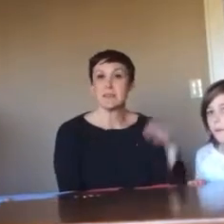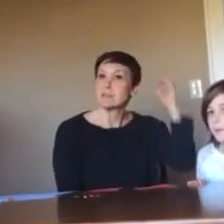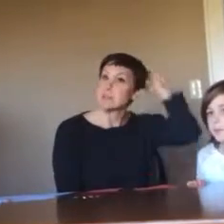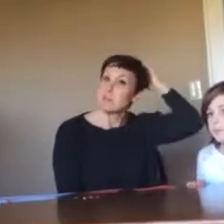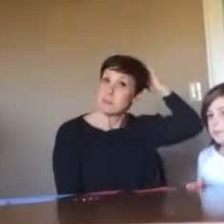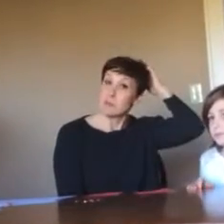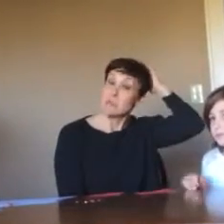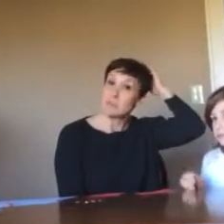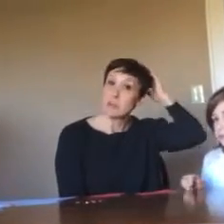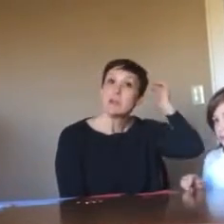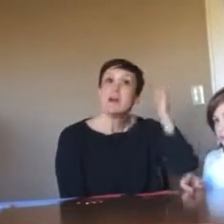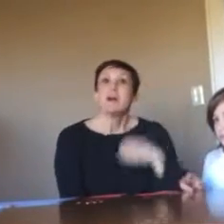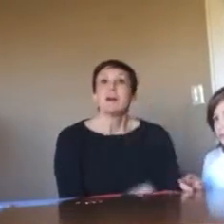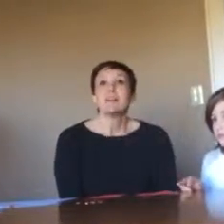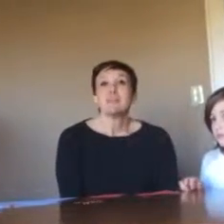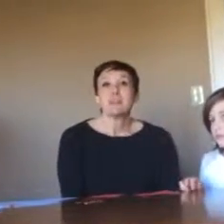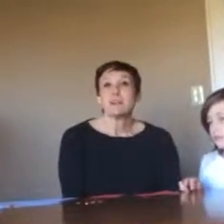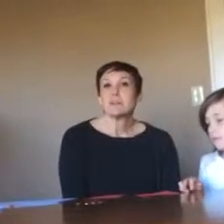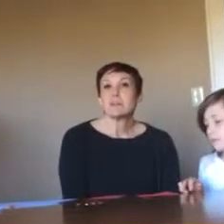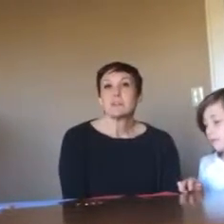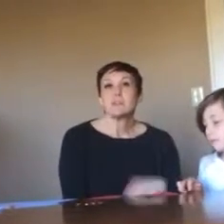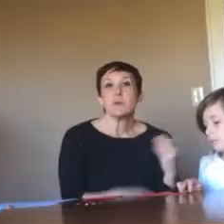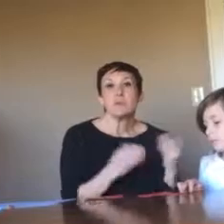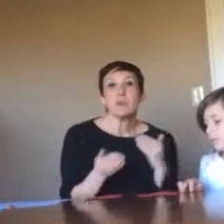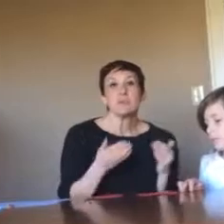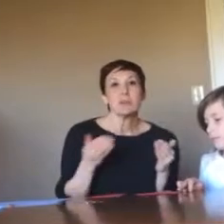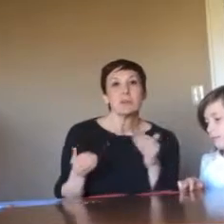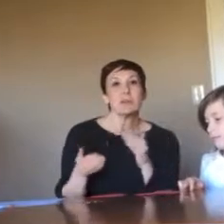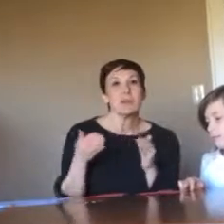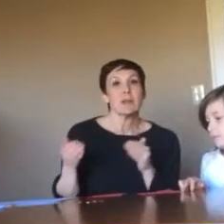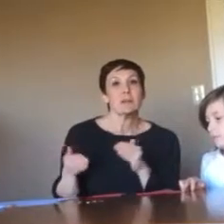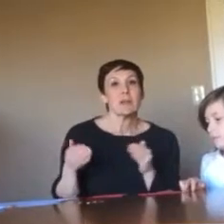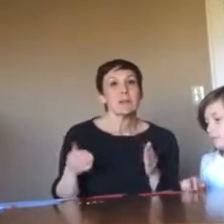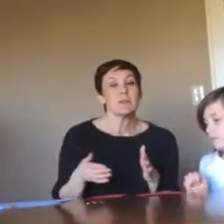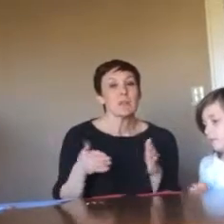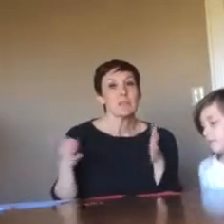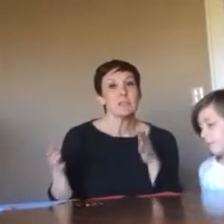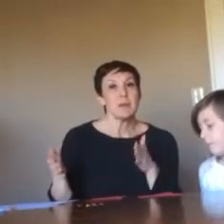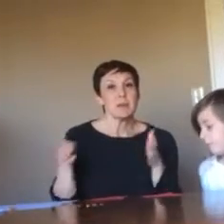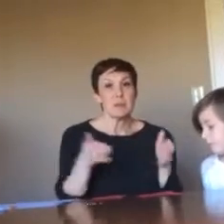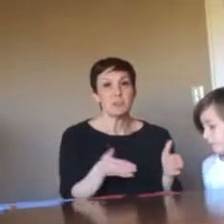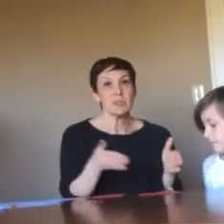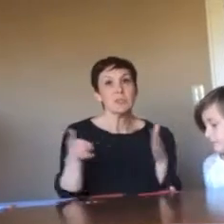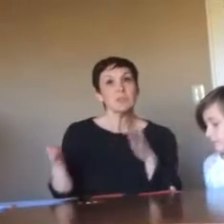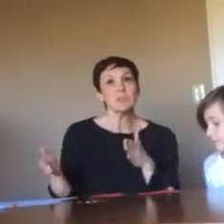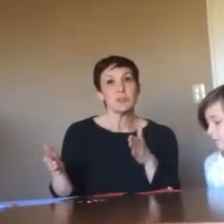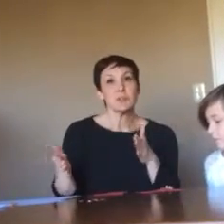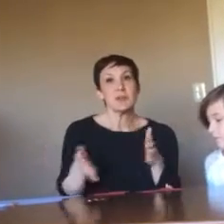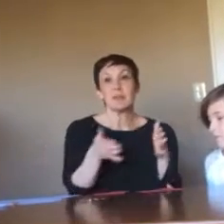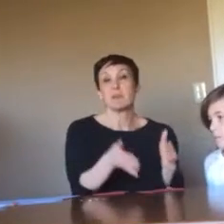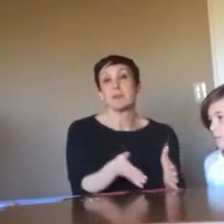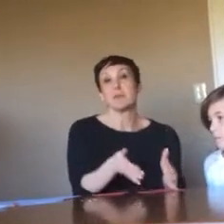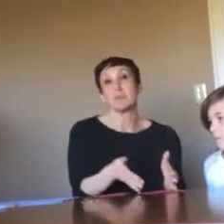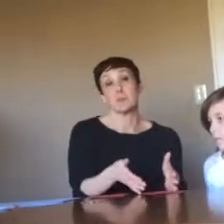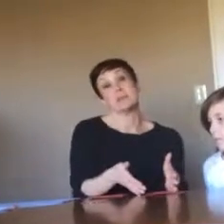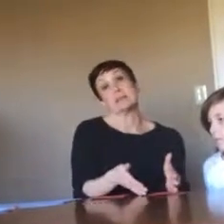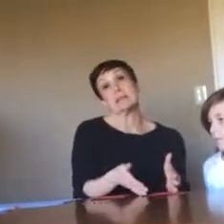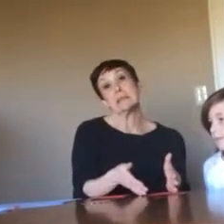as a reinforcer. A distractor is you want to make sure that a child really wants to pay attention to whatever item you're